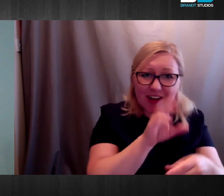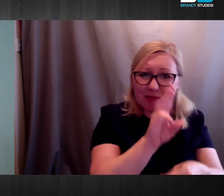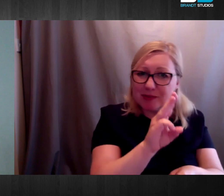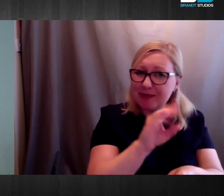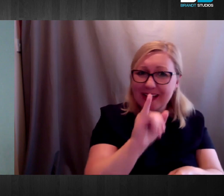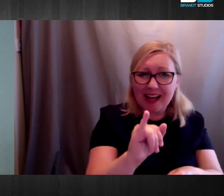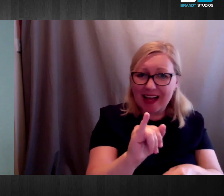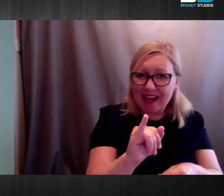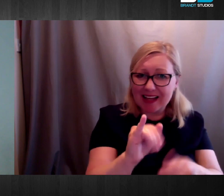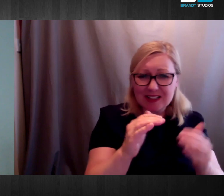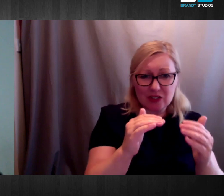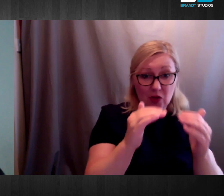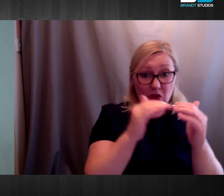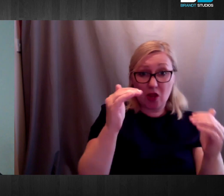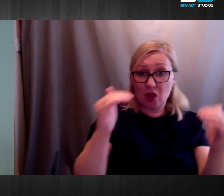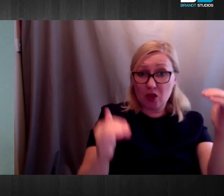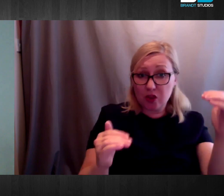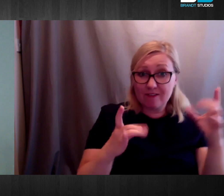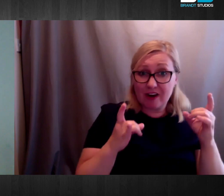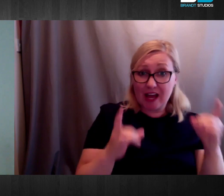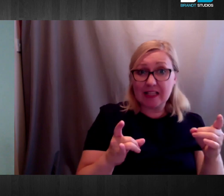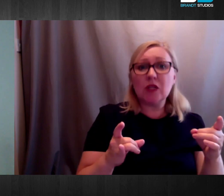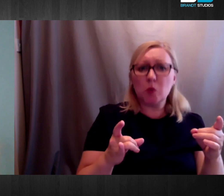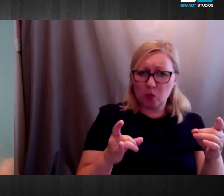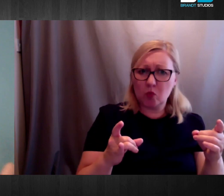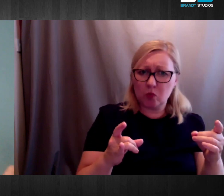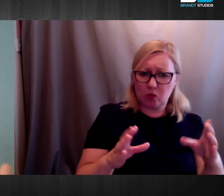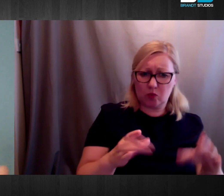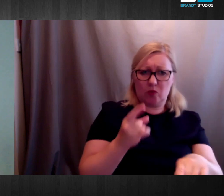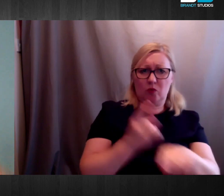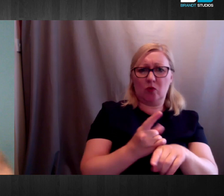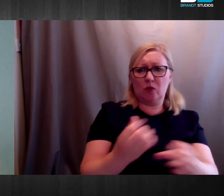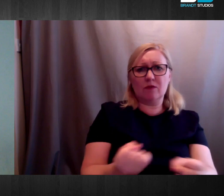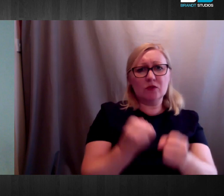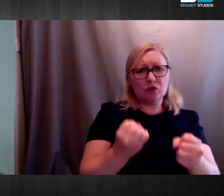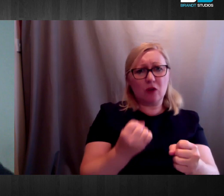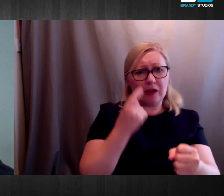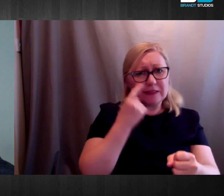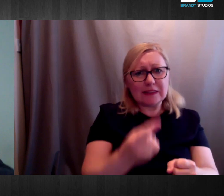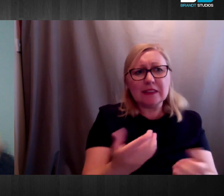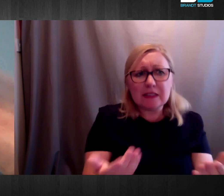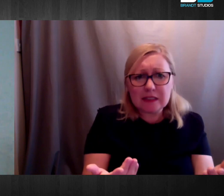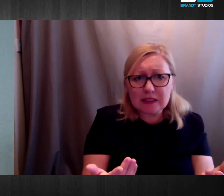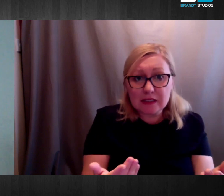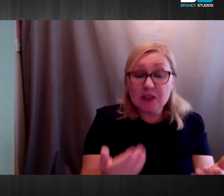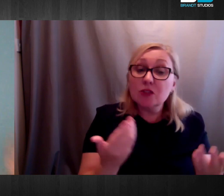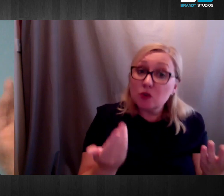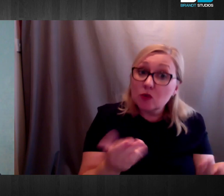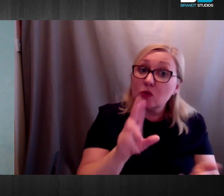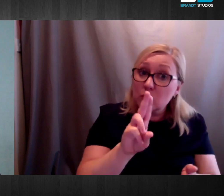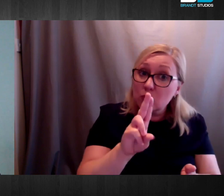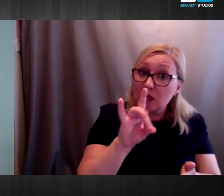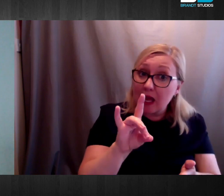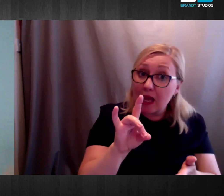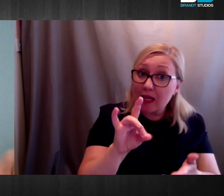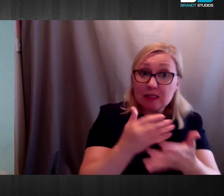bare. Practically in the UK, a lot of local groups have just turned their focus to